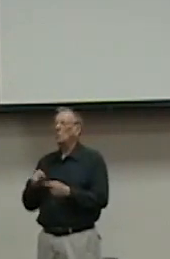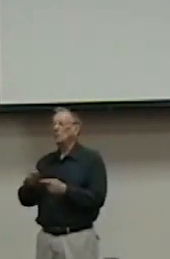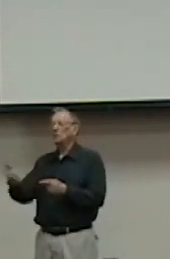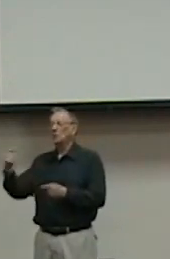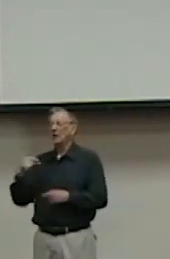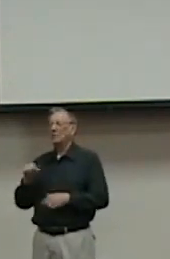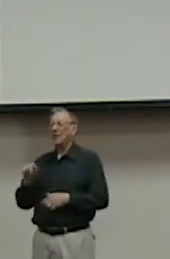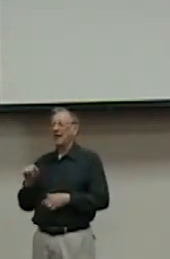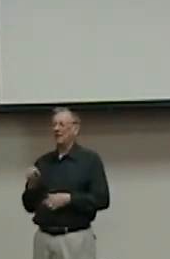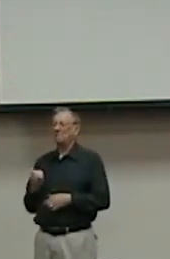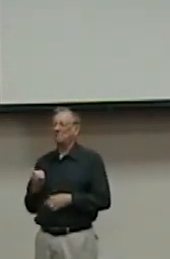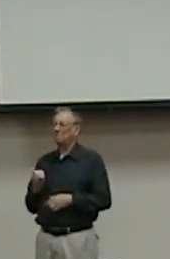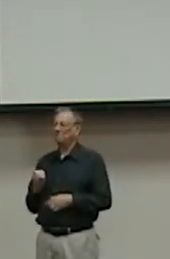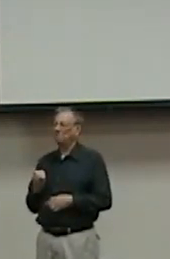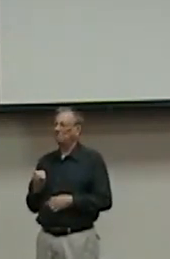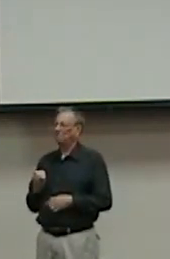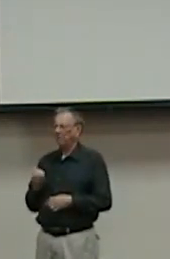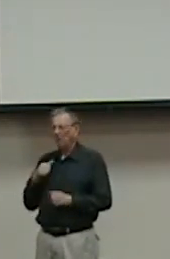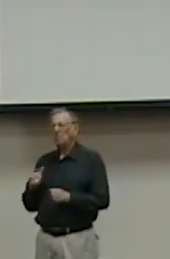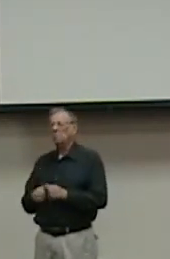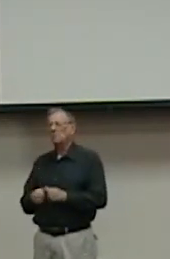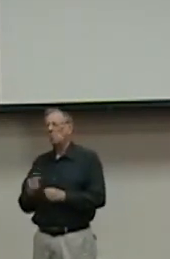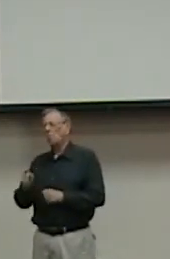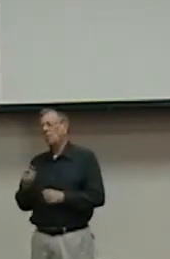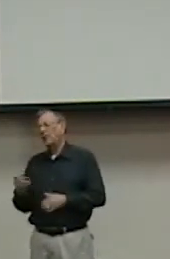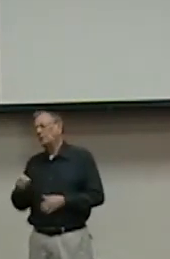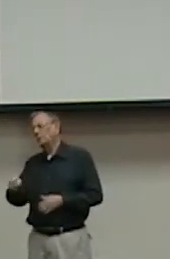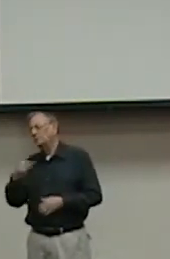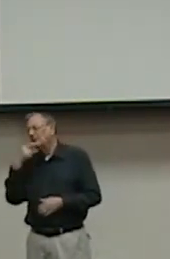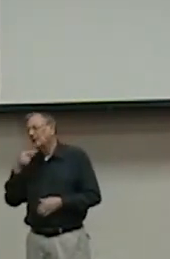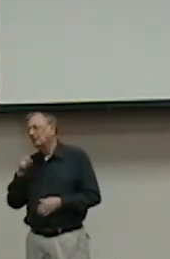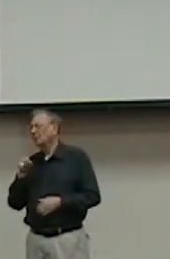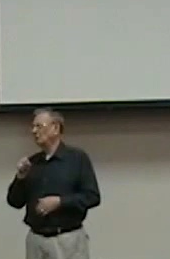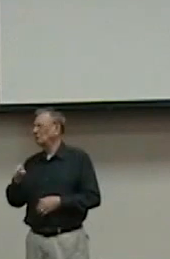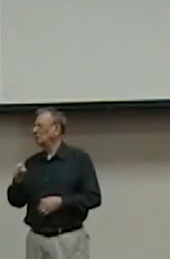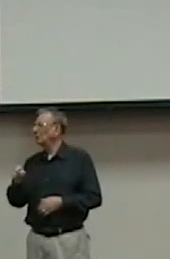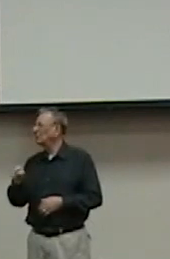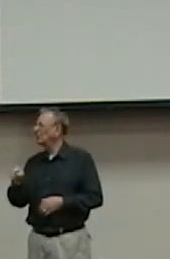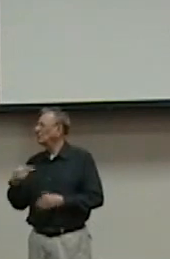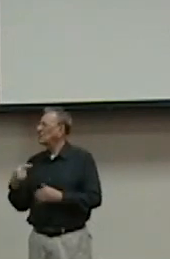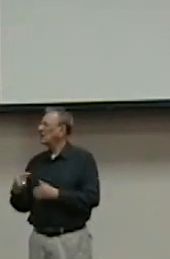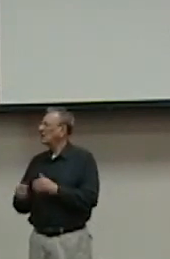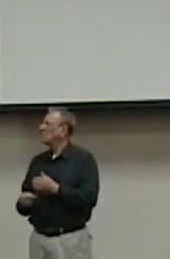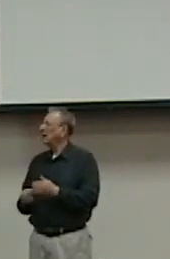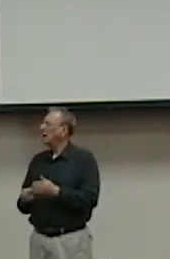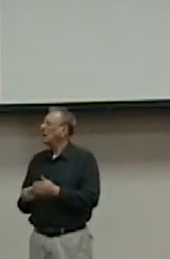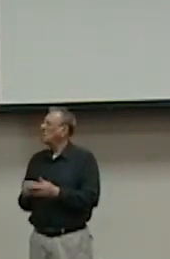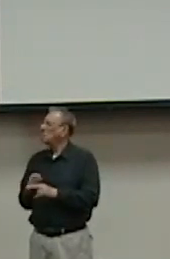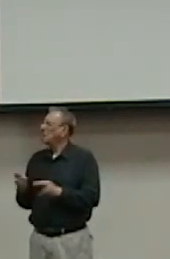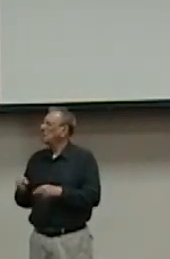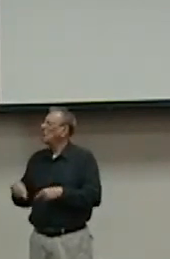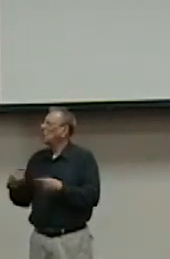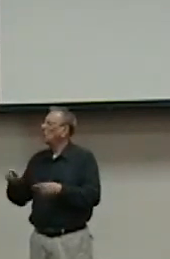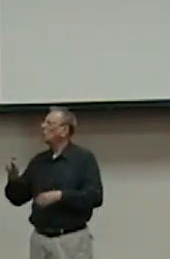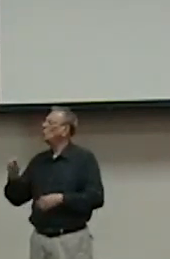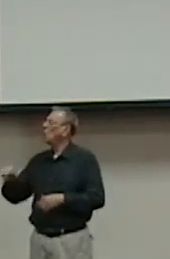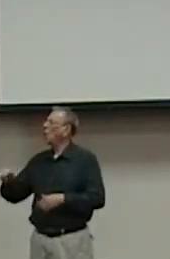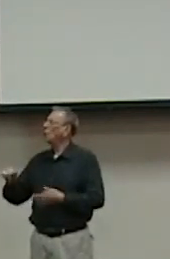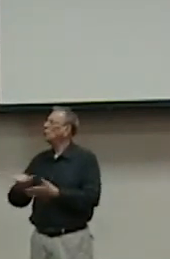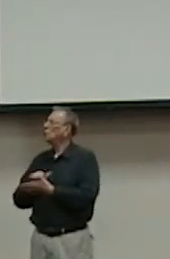came to AIM, I remember one of the things you said when you were about to go to Troy, New